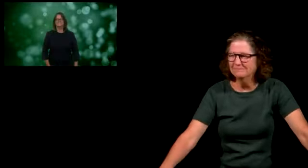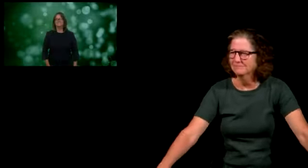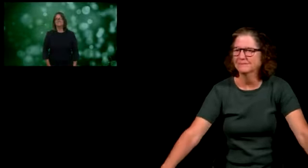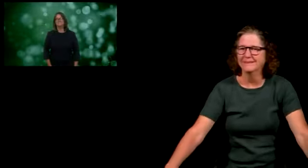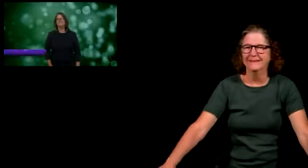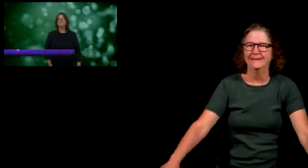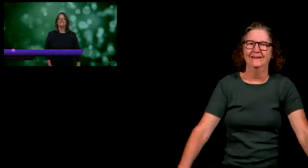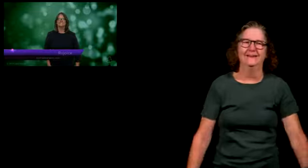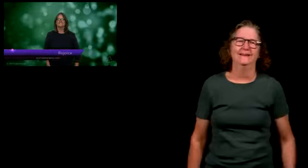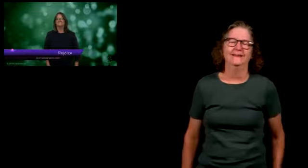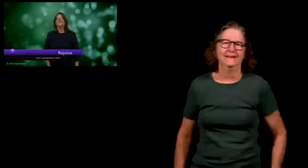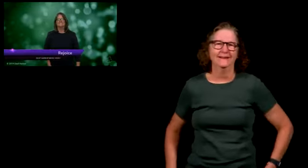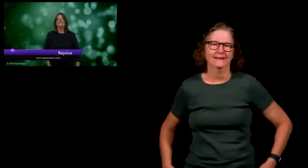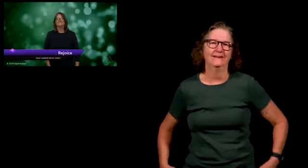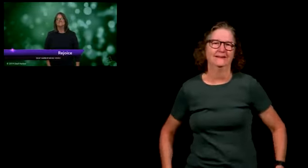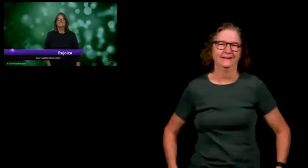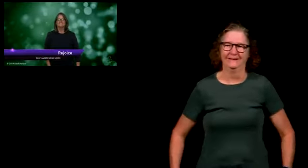Good morning.